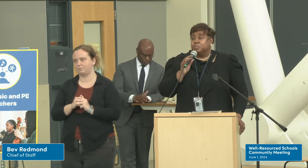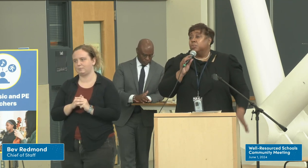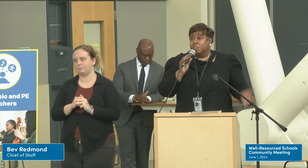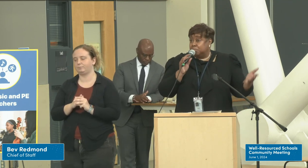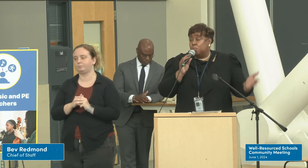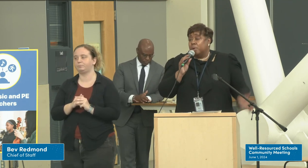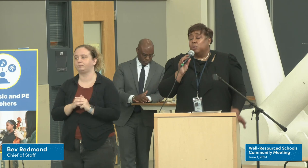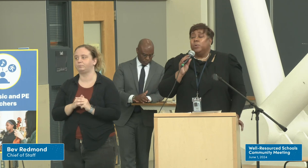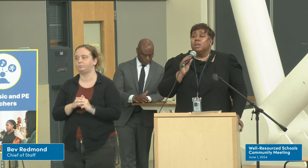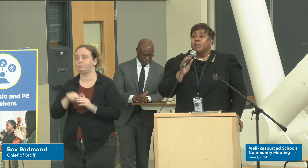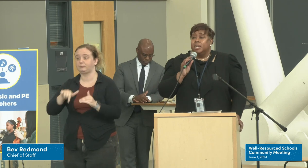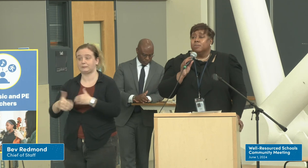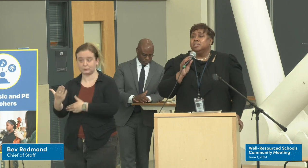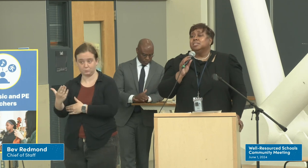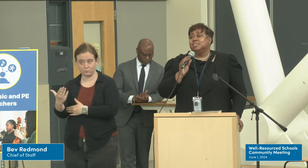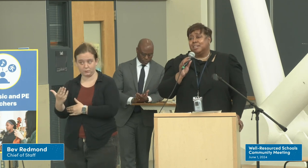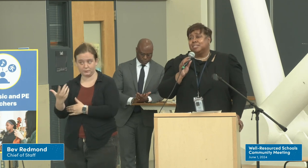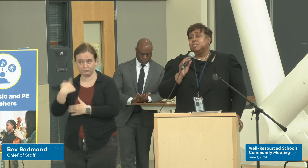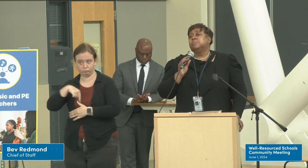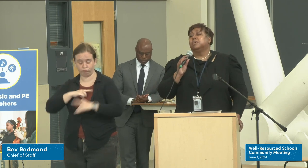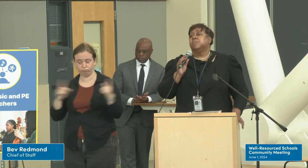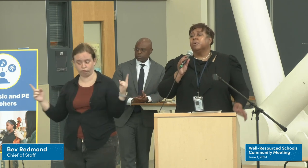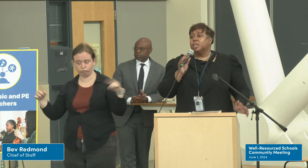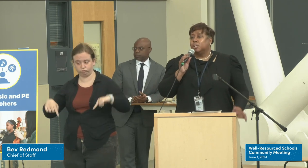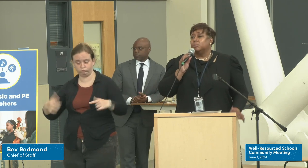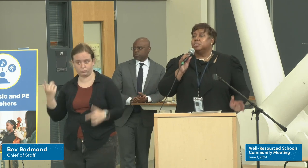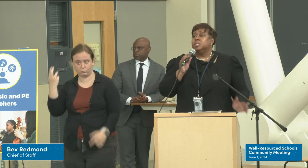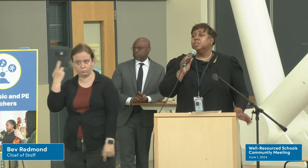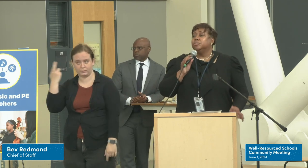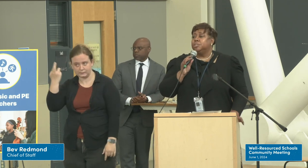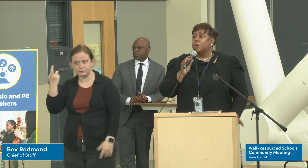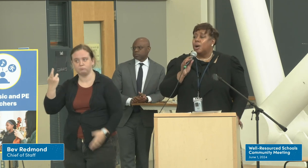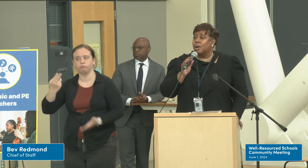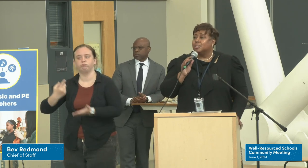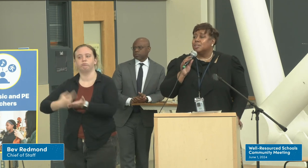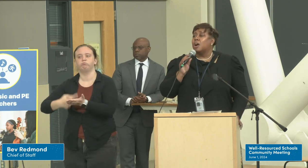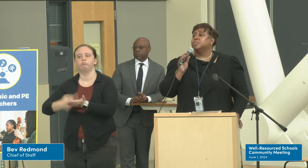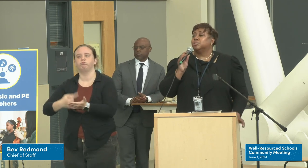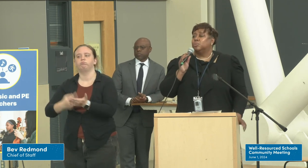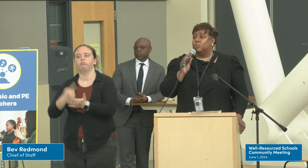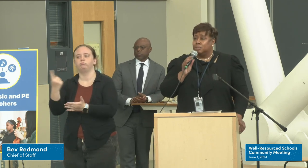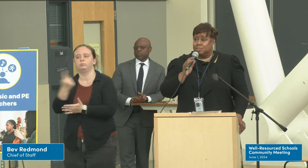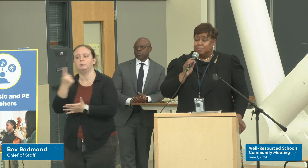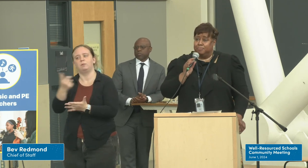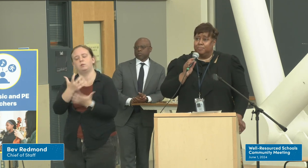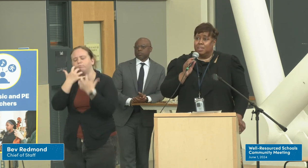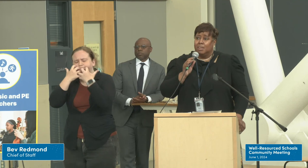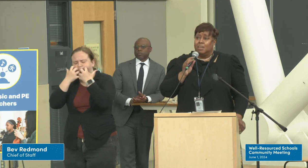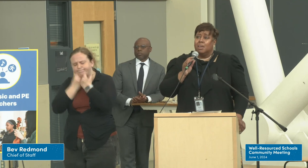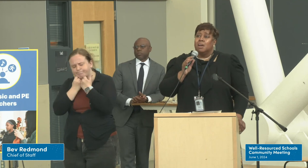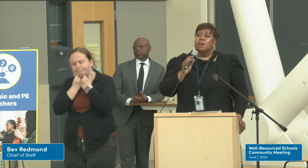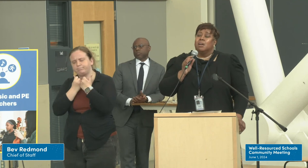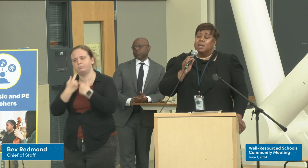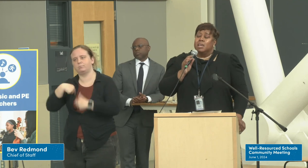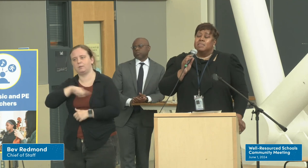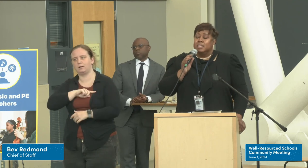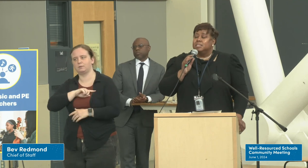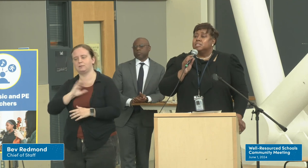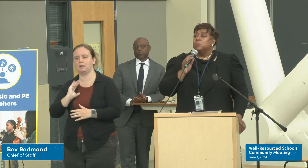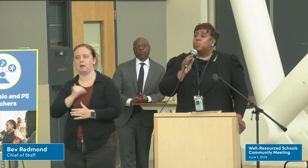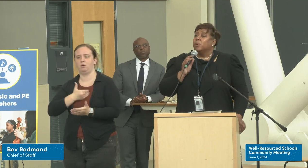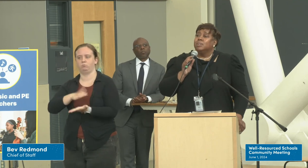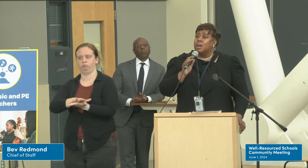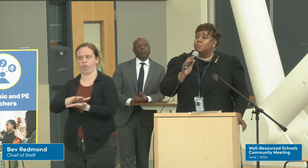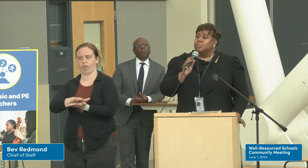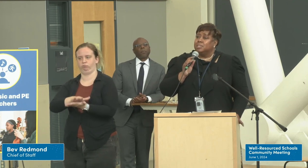This afternoon, or this morning, we are here to discuss something very close and near to your hearts, our schools. This is